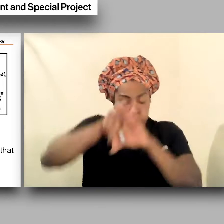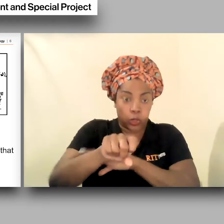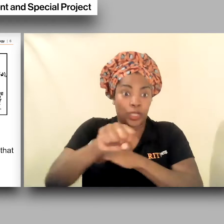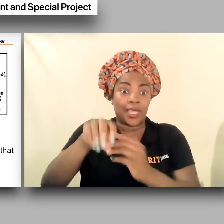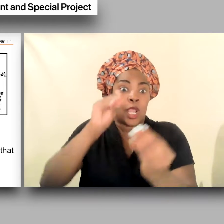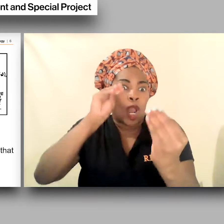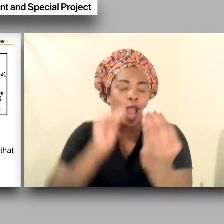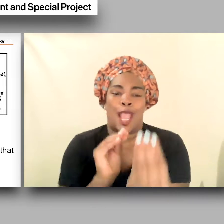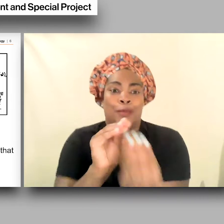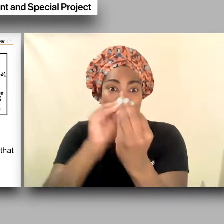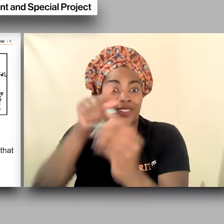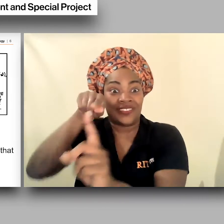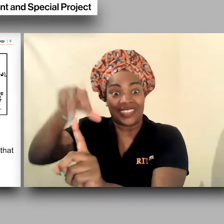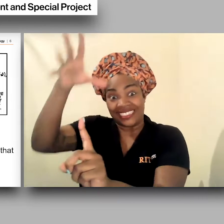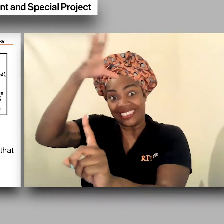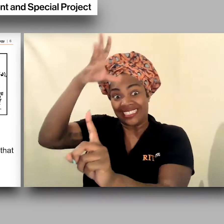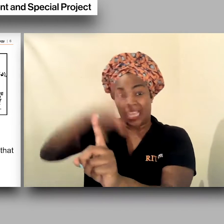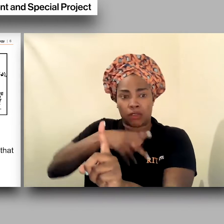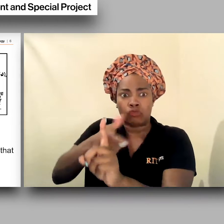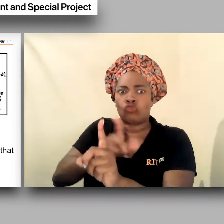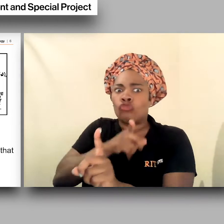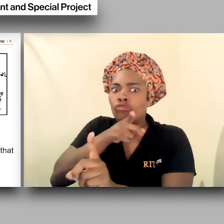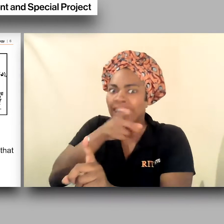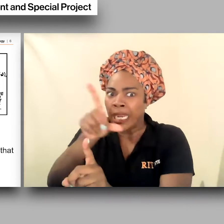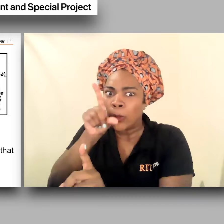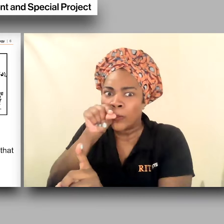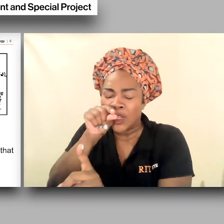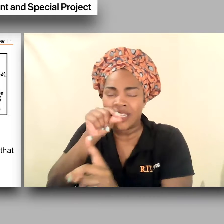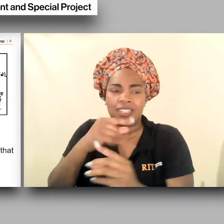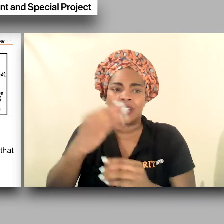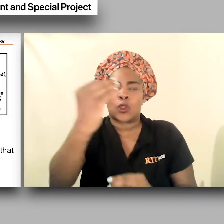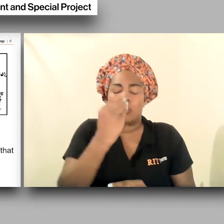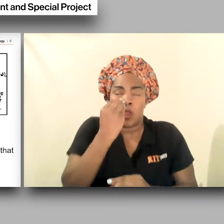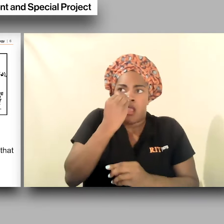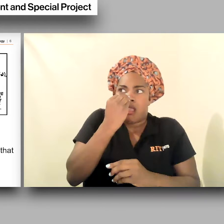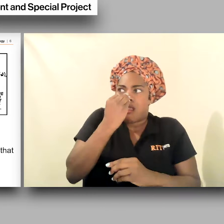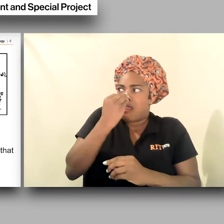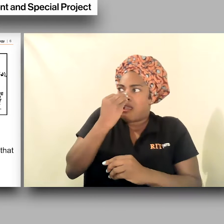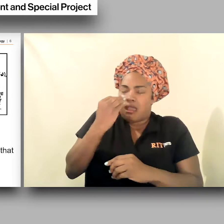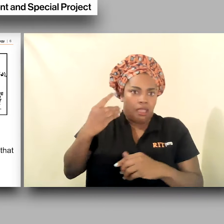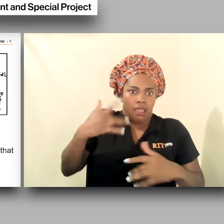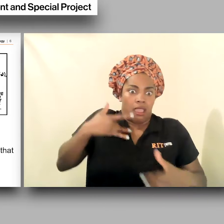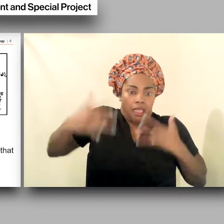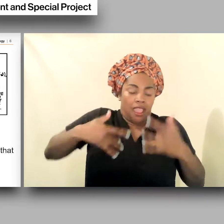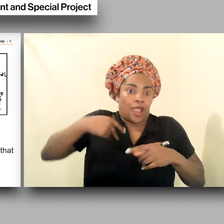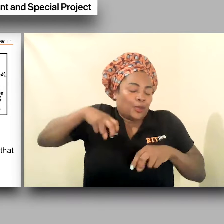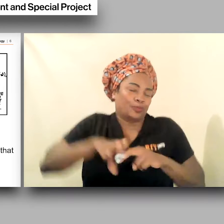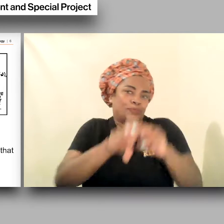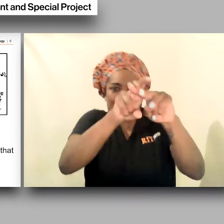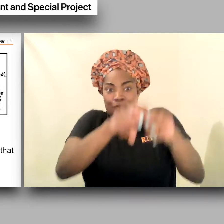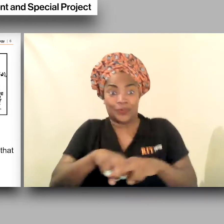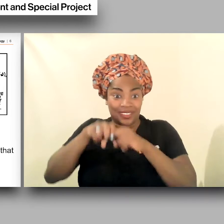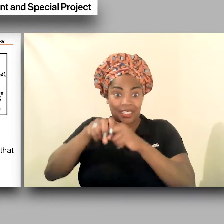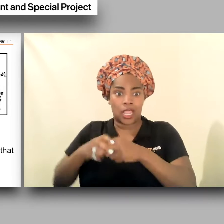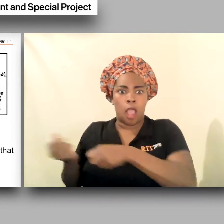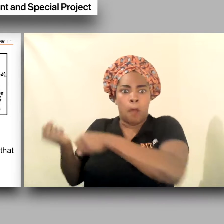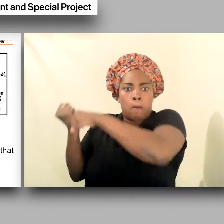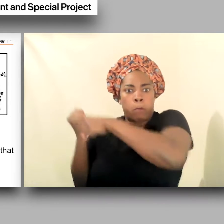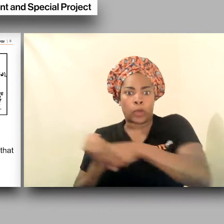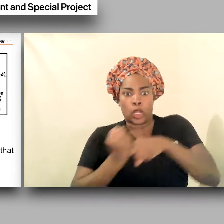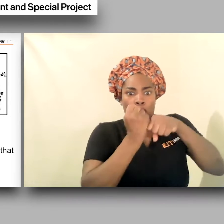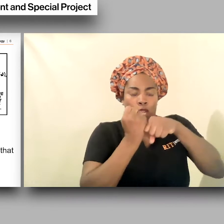out and kissed. The bird came out and kissed the person on the nose, and then it had like a swing that